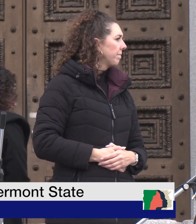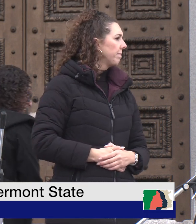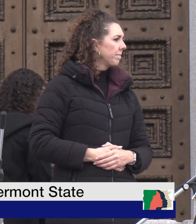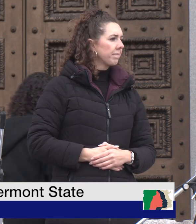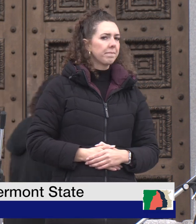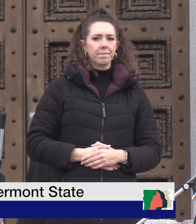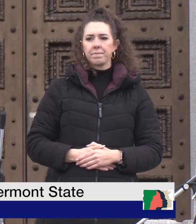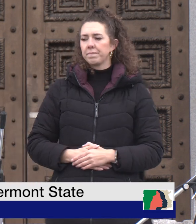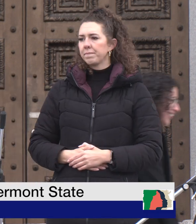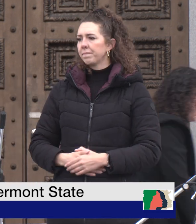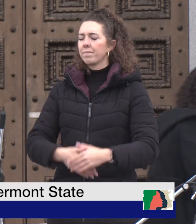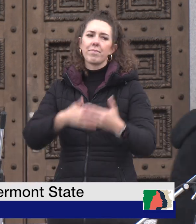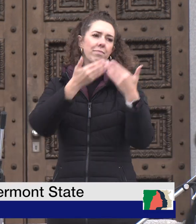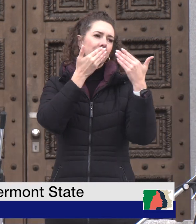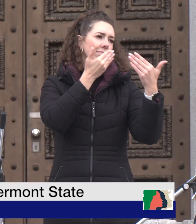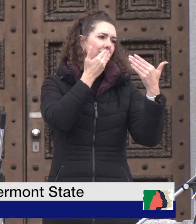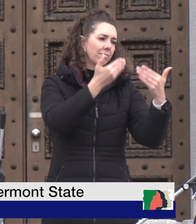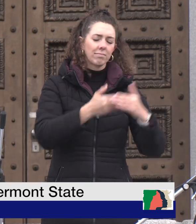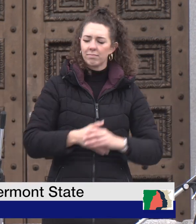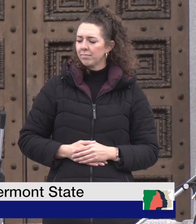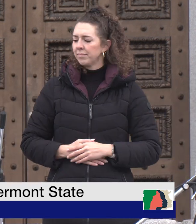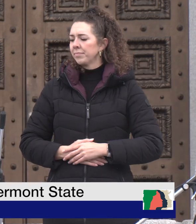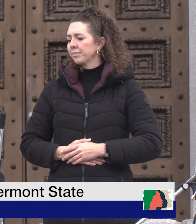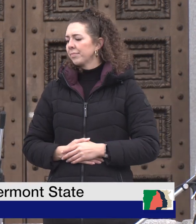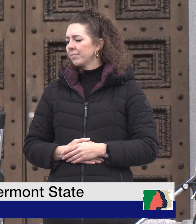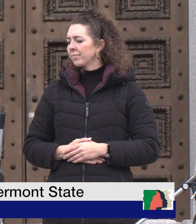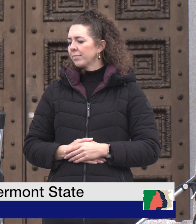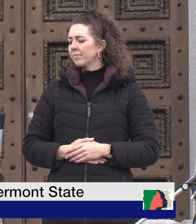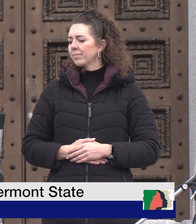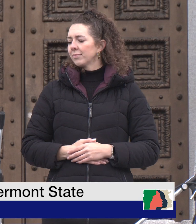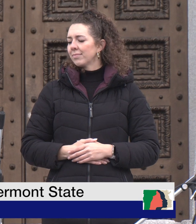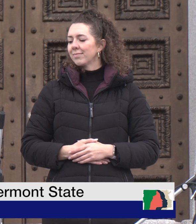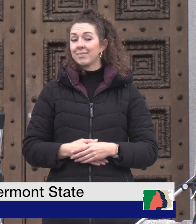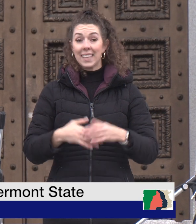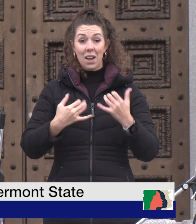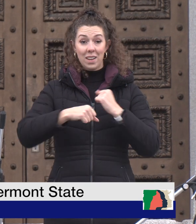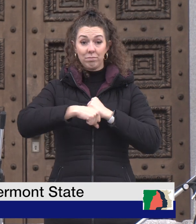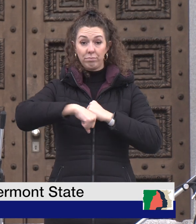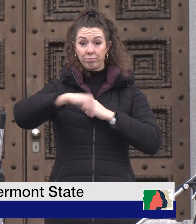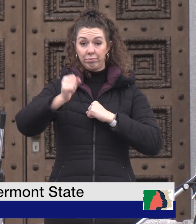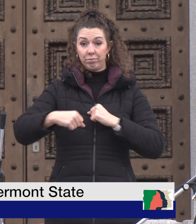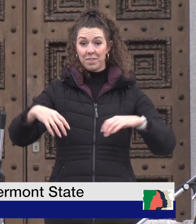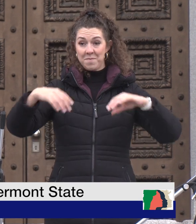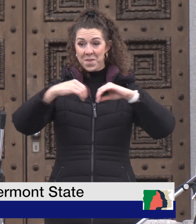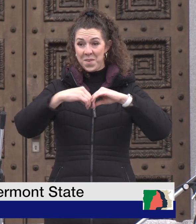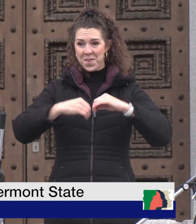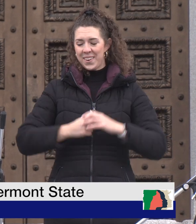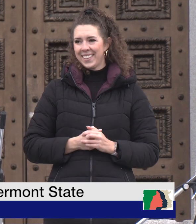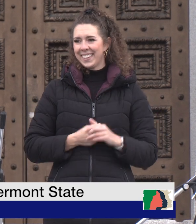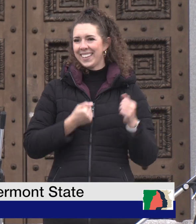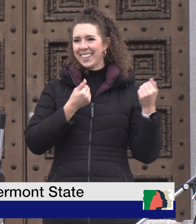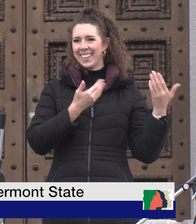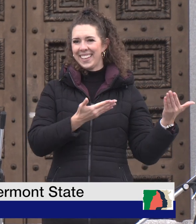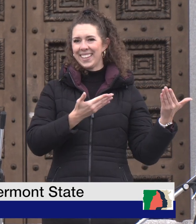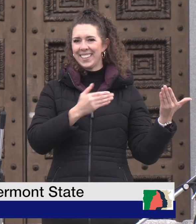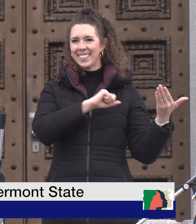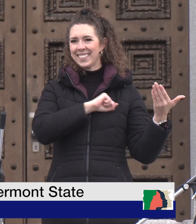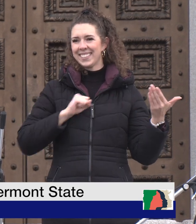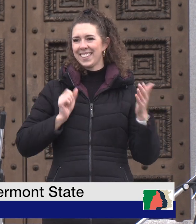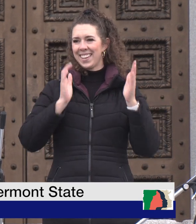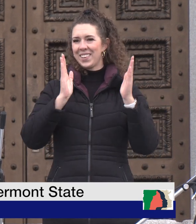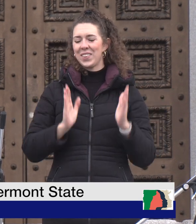Okay. Thank you so much. Now, without further ado, here's